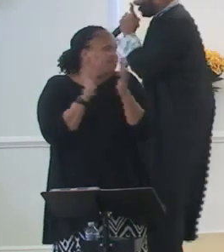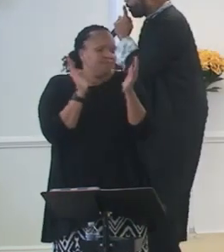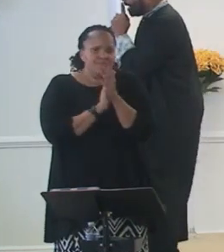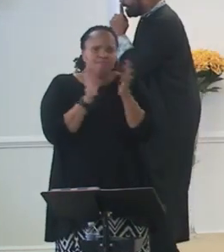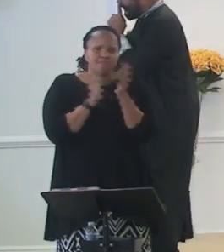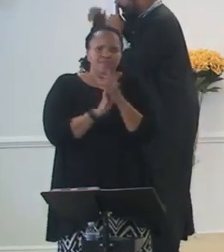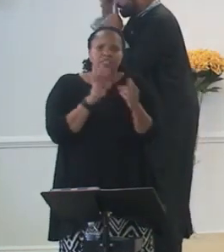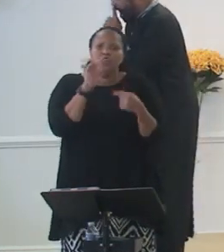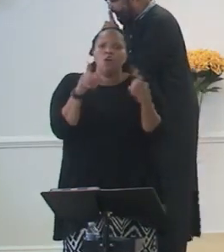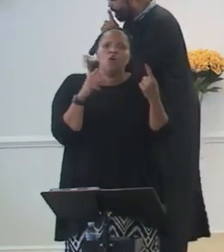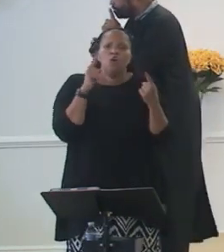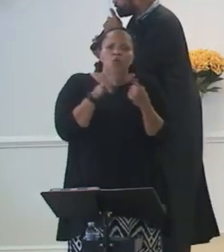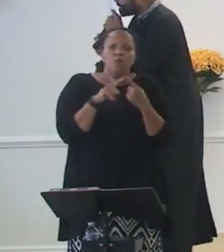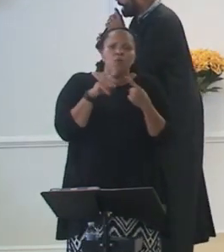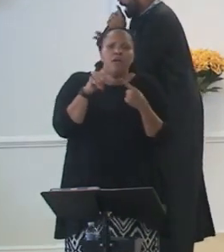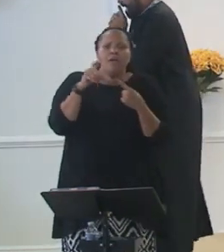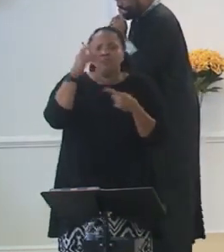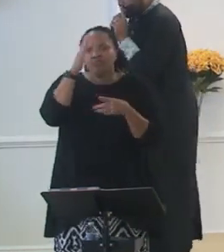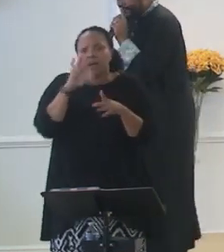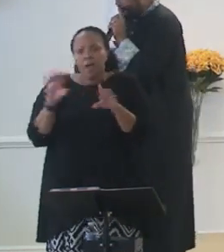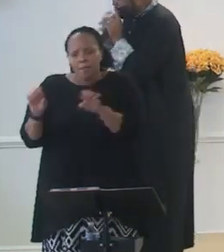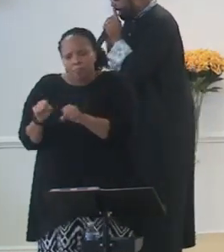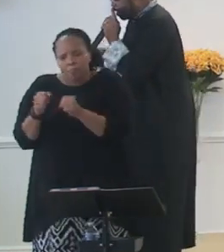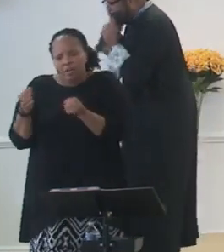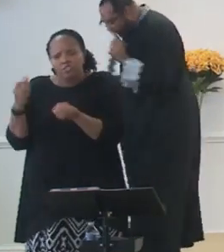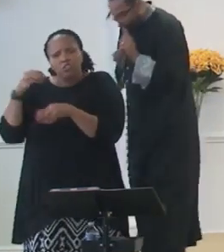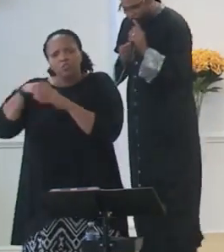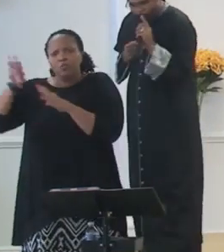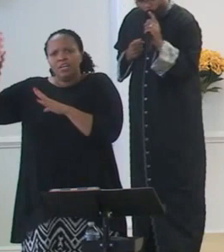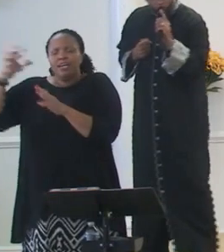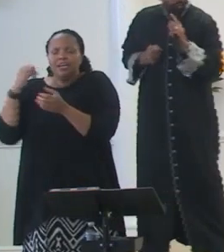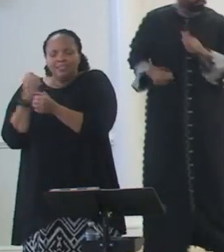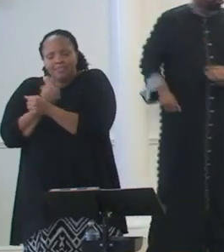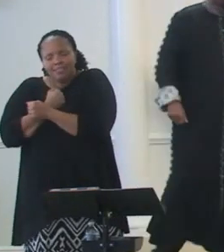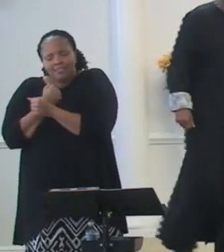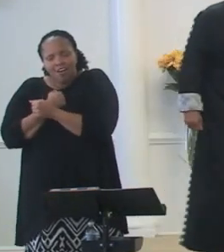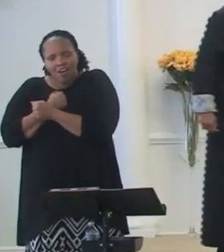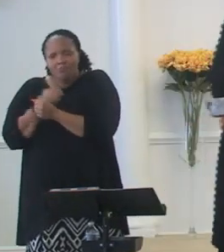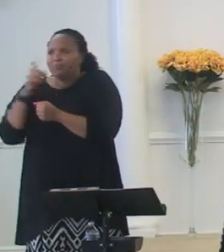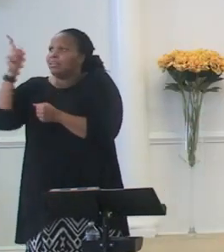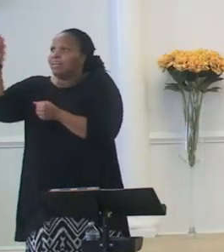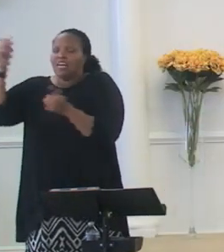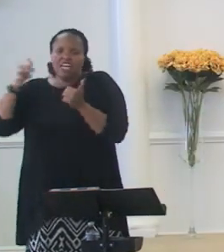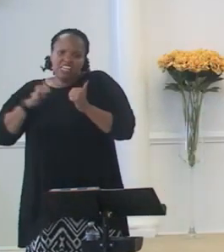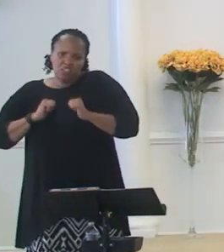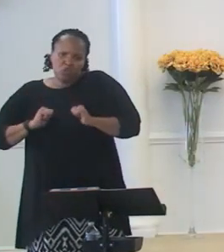When you're broken in God's arms, he's trying to make you whole.